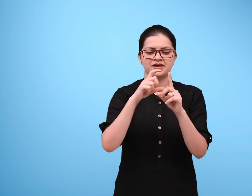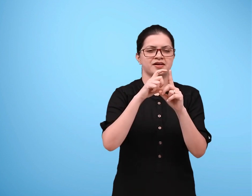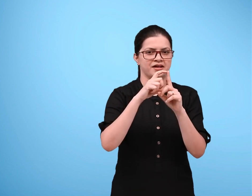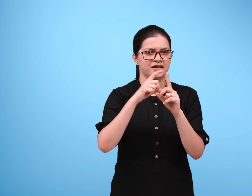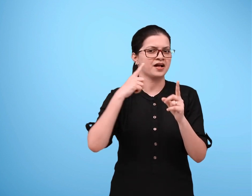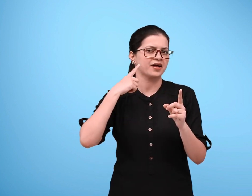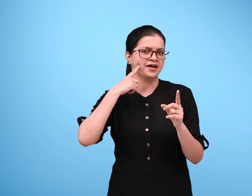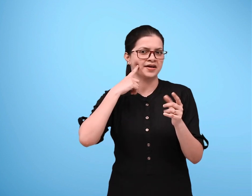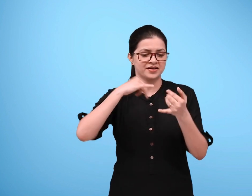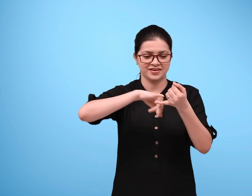distance,